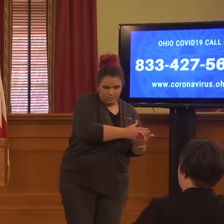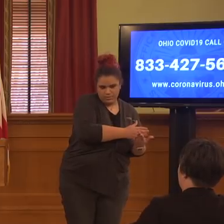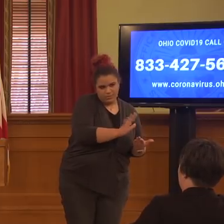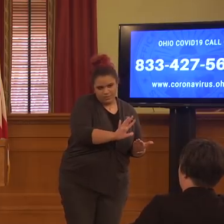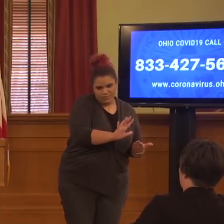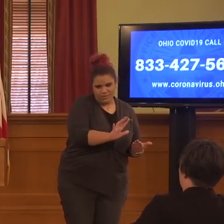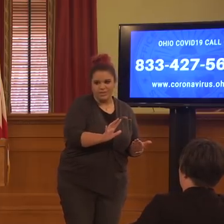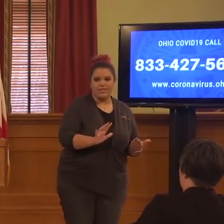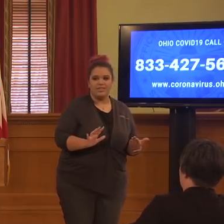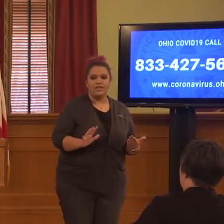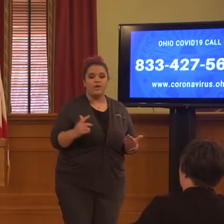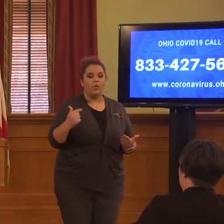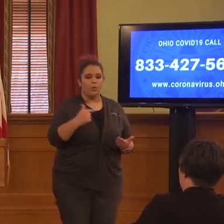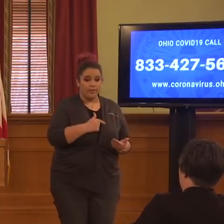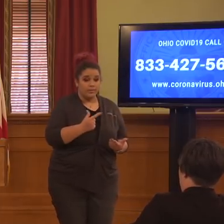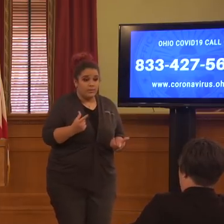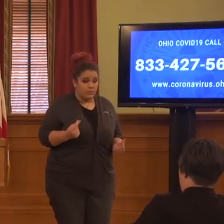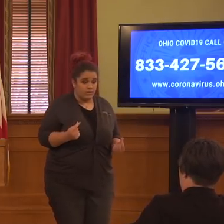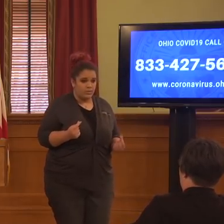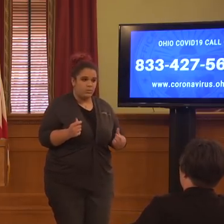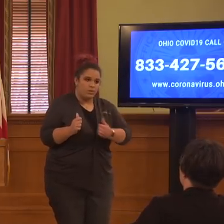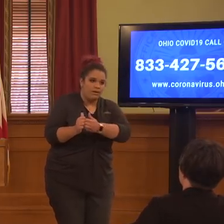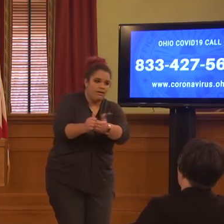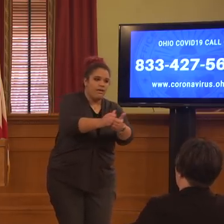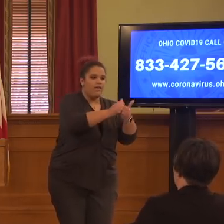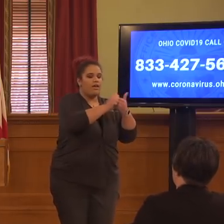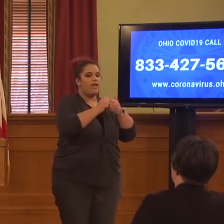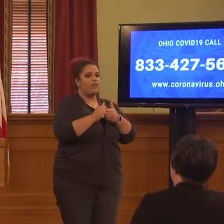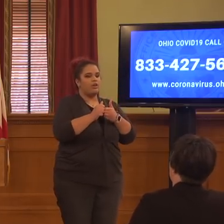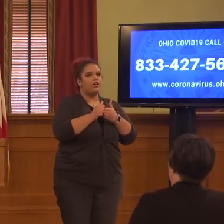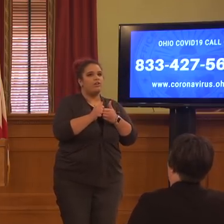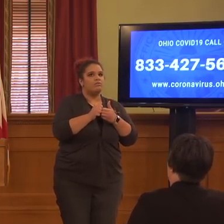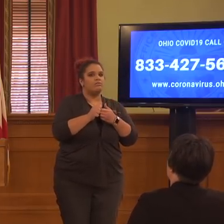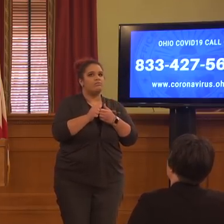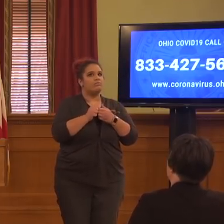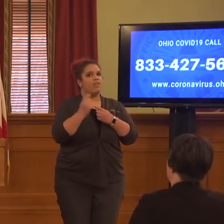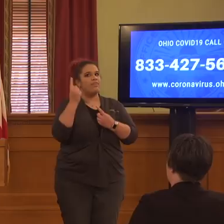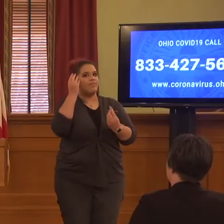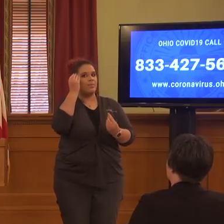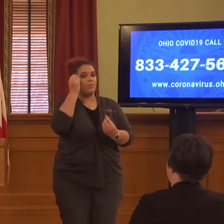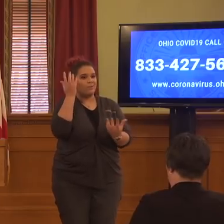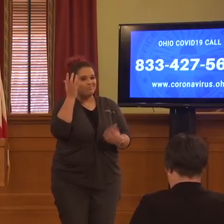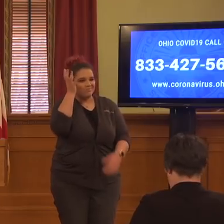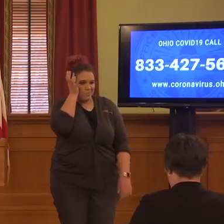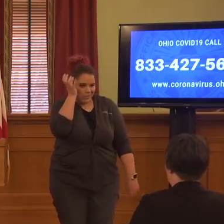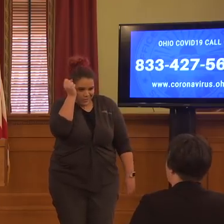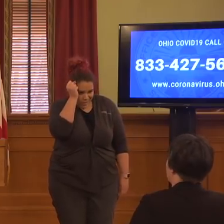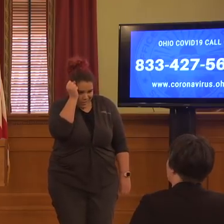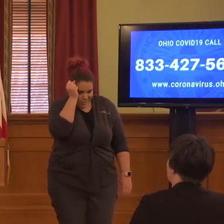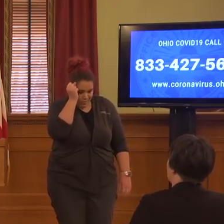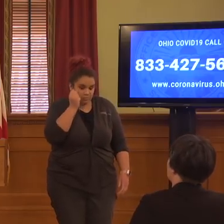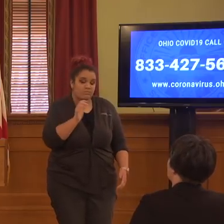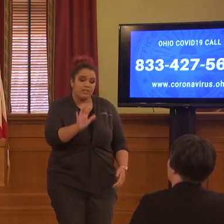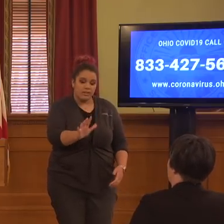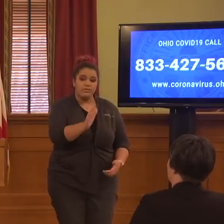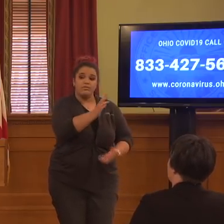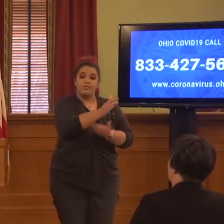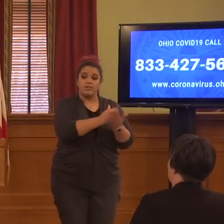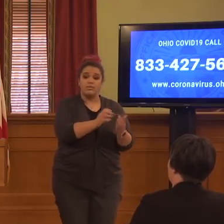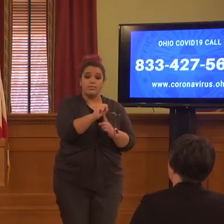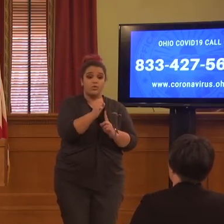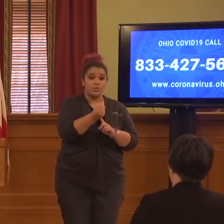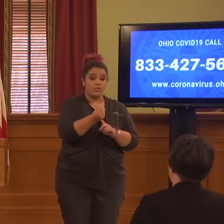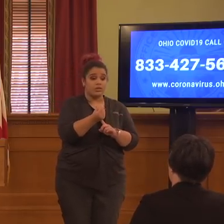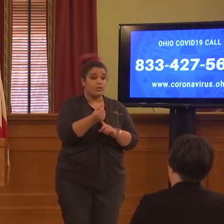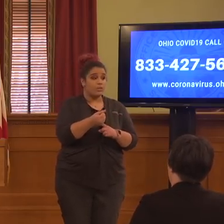to use common sense, best judgment. There certainly are situations where we do enforce